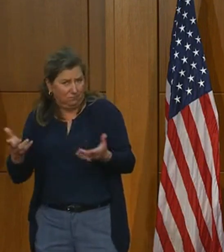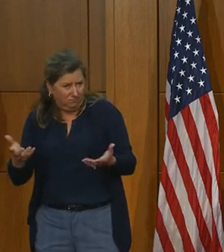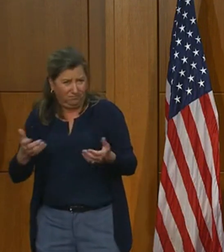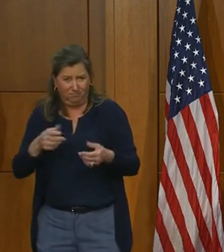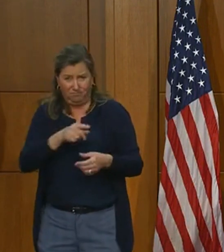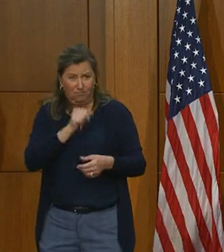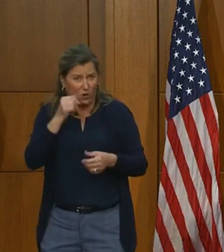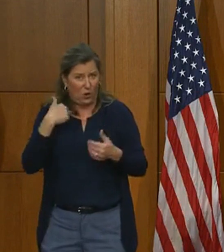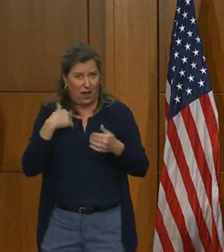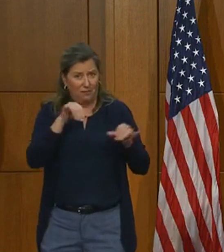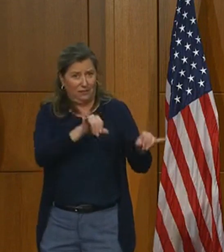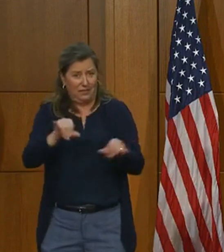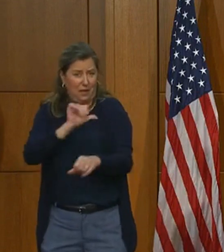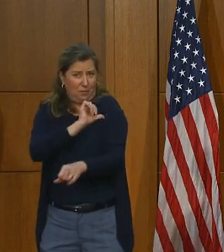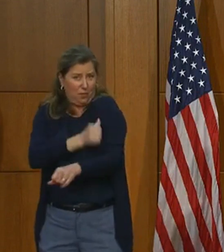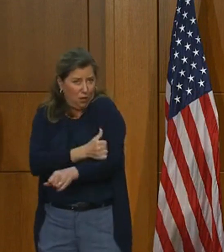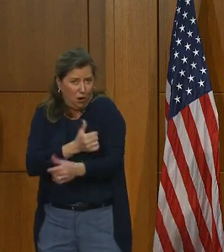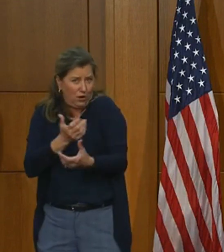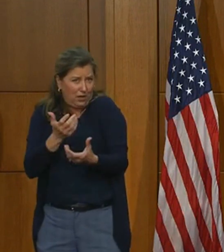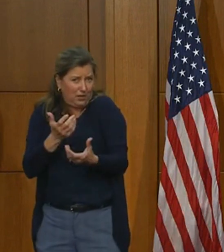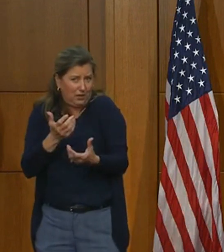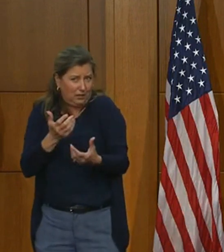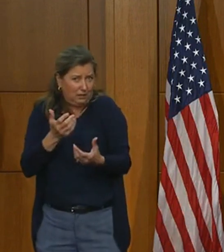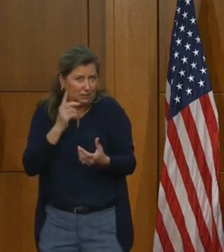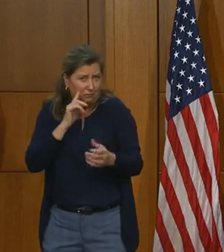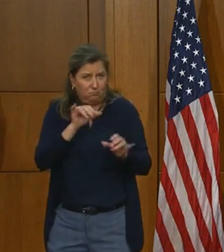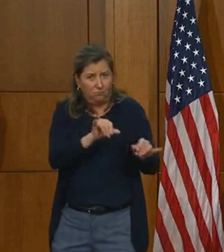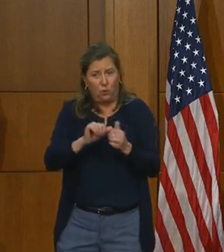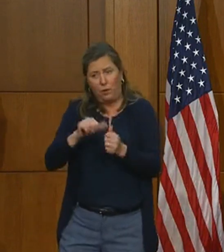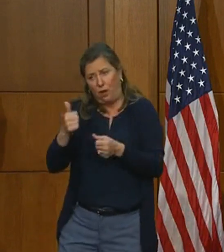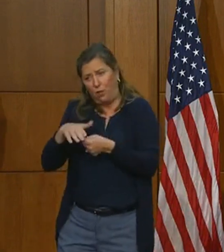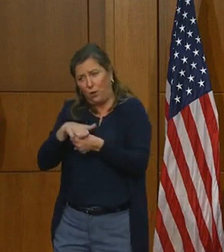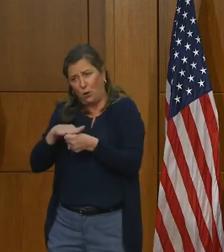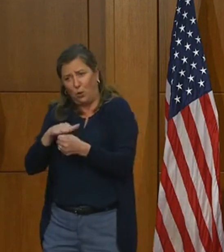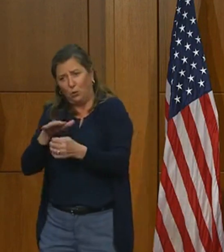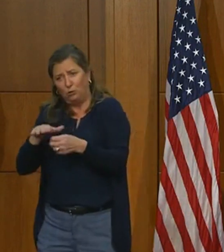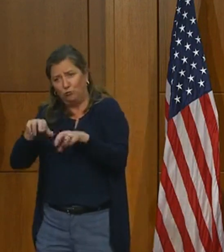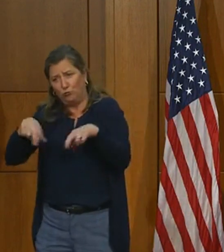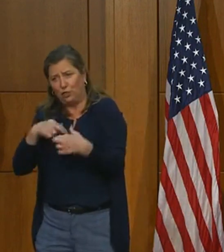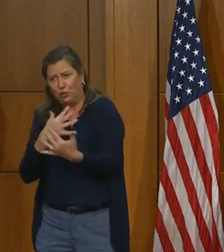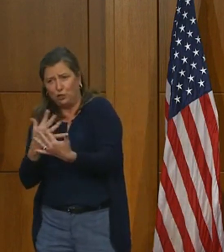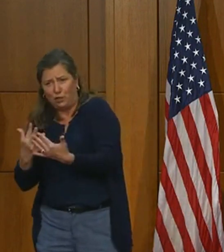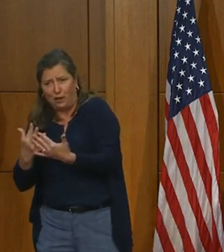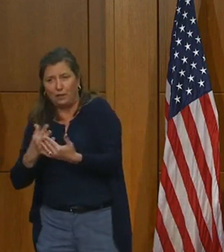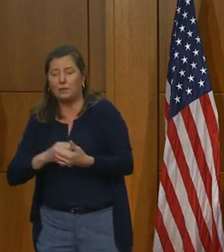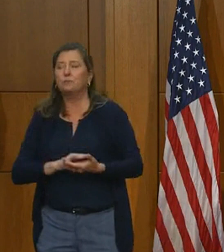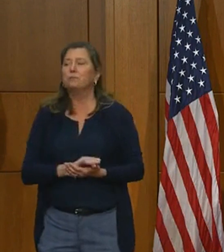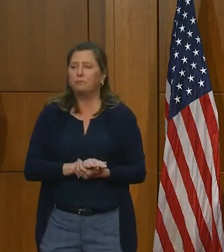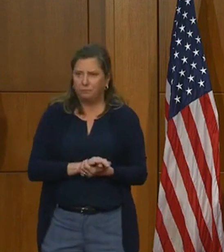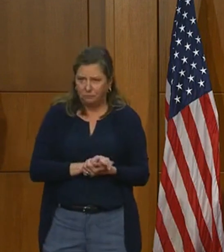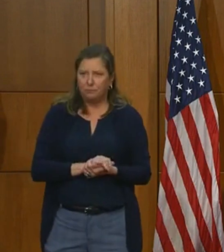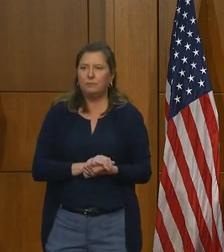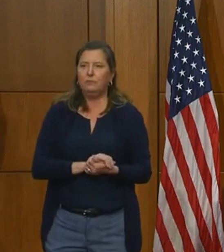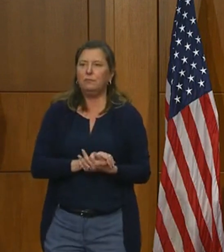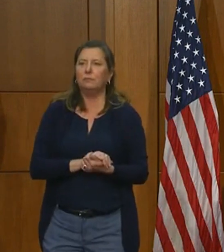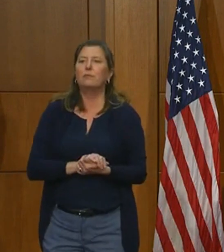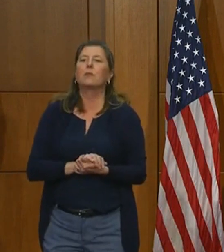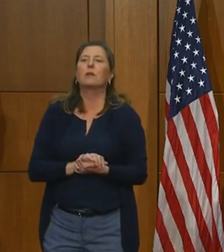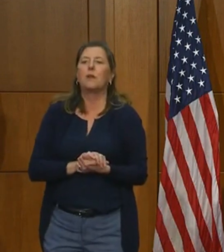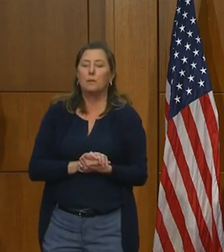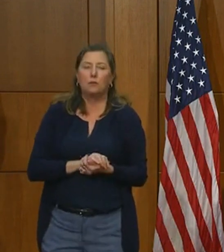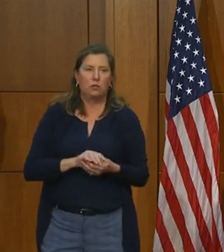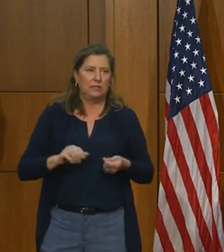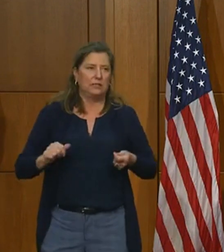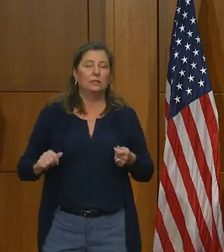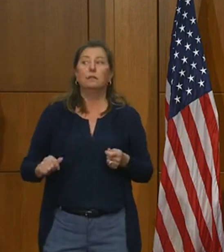not have the same authority over these facilities as other local and regional jails? Yeah, the question is the state's authority to go